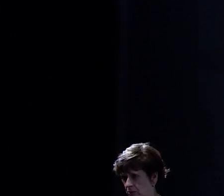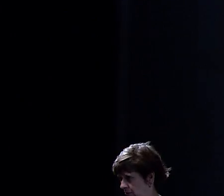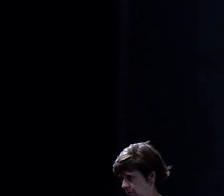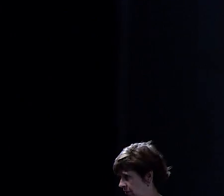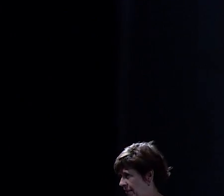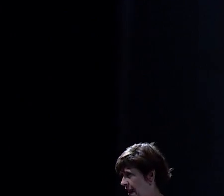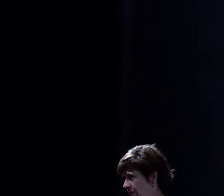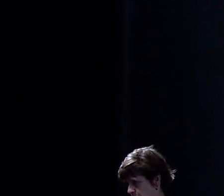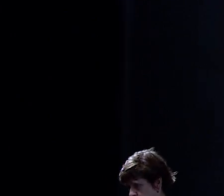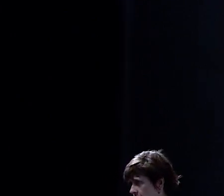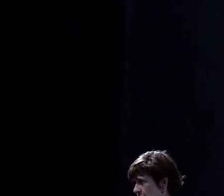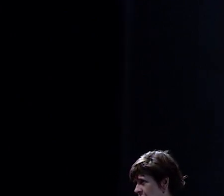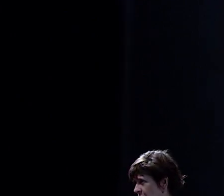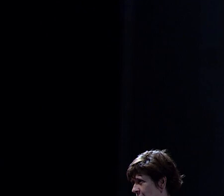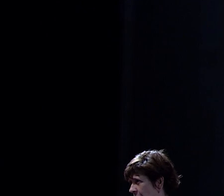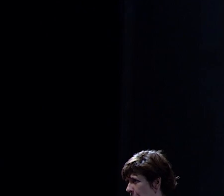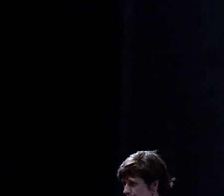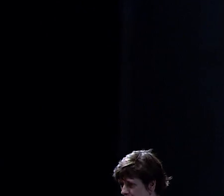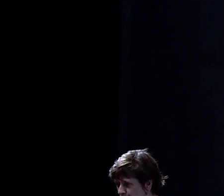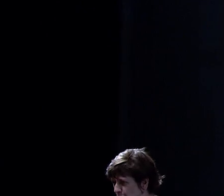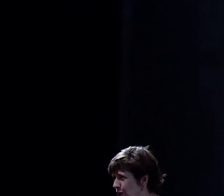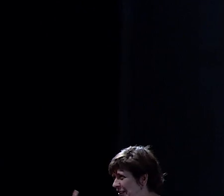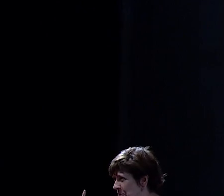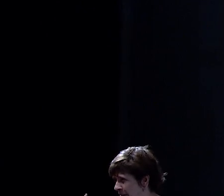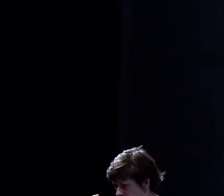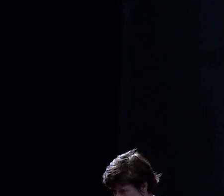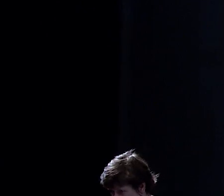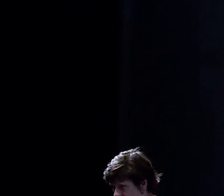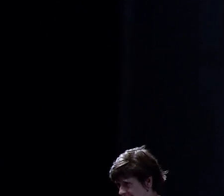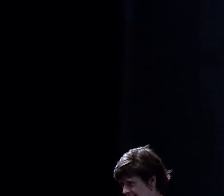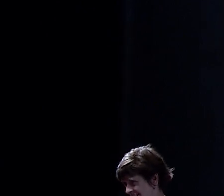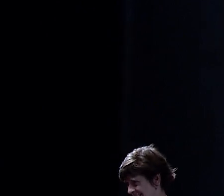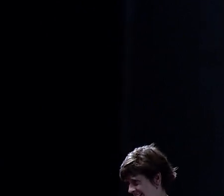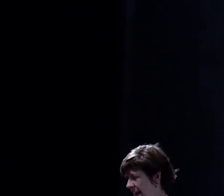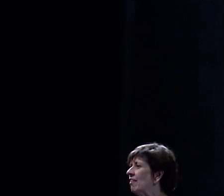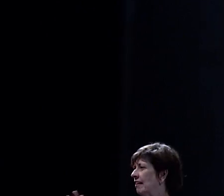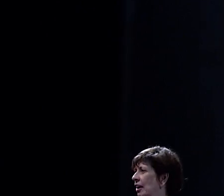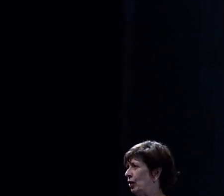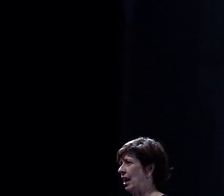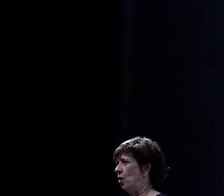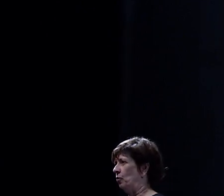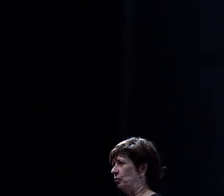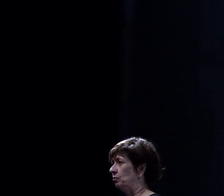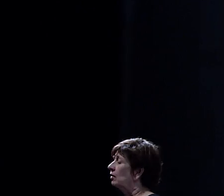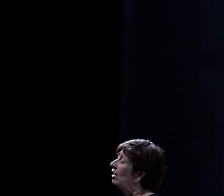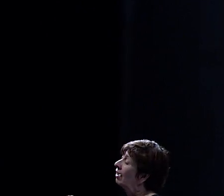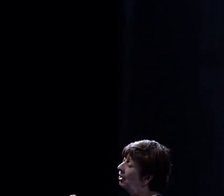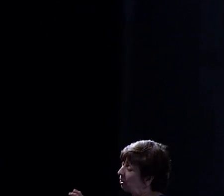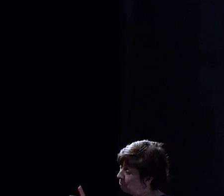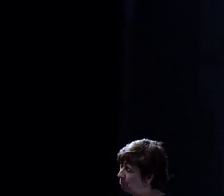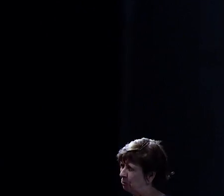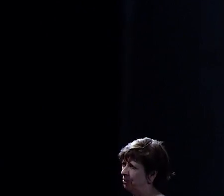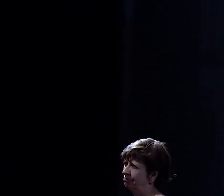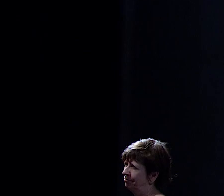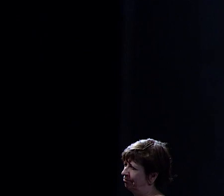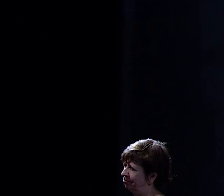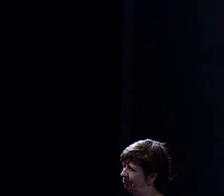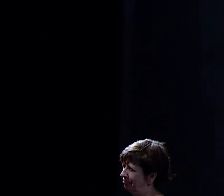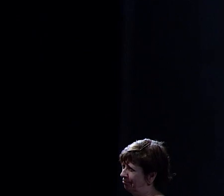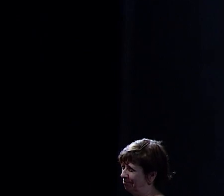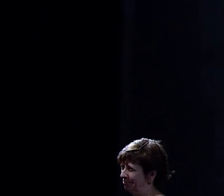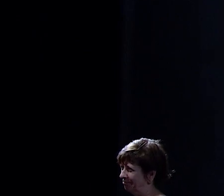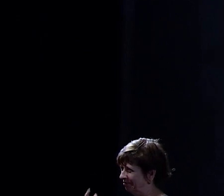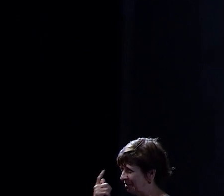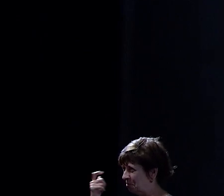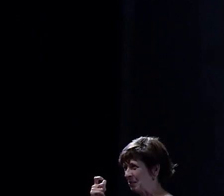do tasks, complete puzzles to get out. This was met with a lot of skepticism because we'd have to do it as